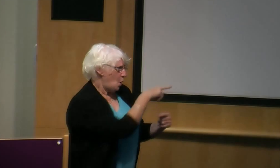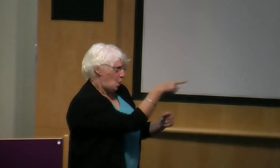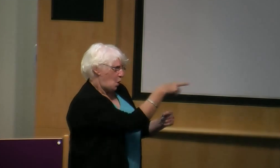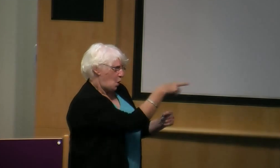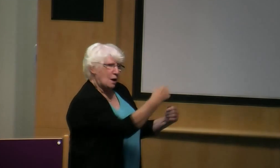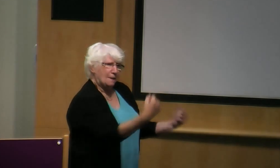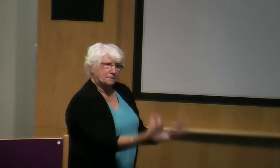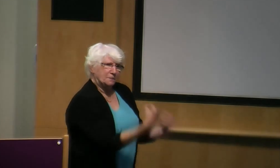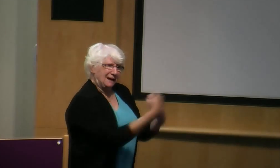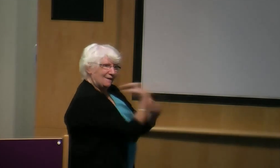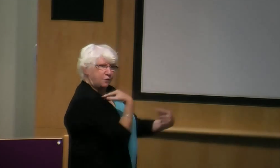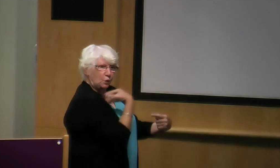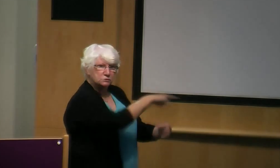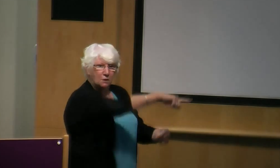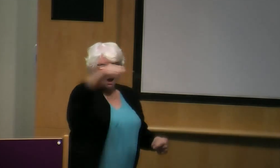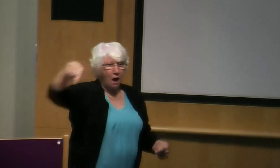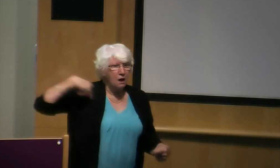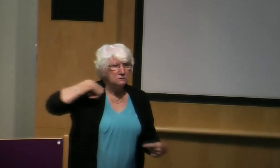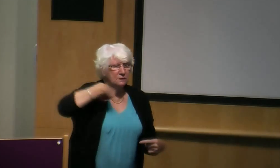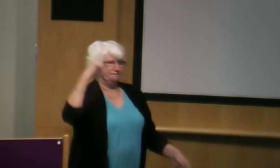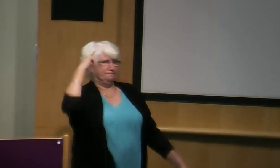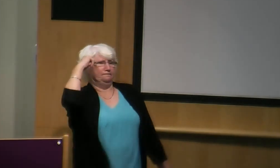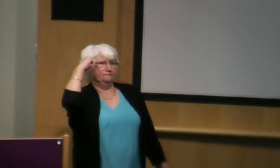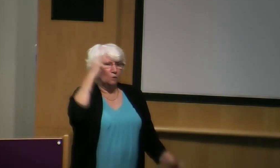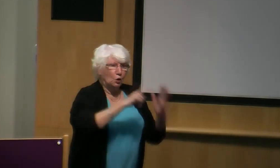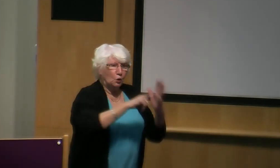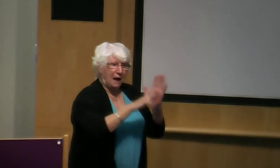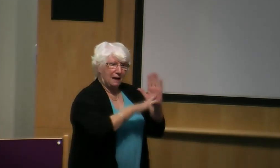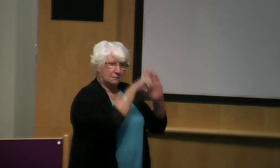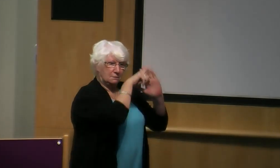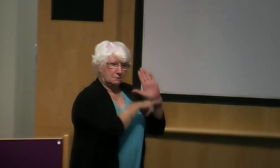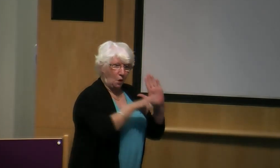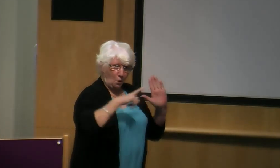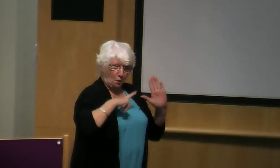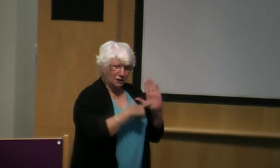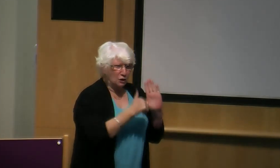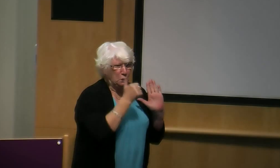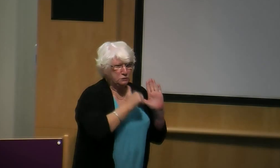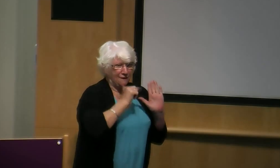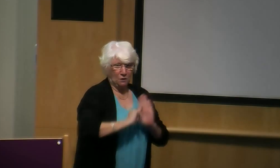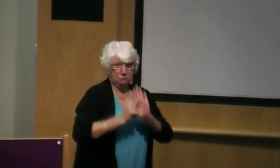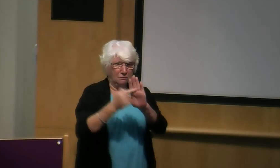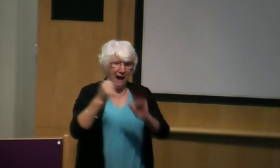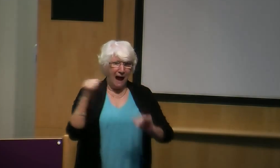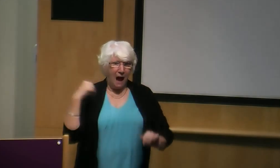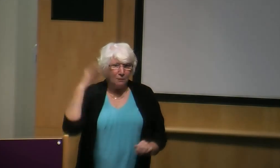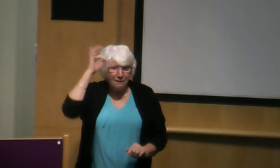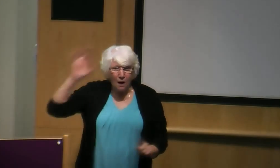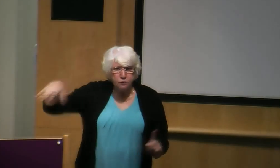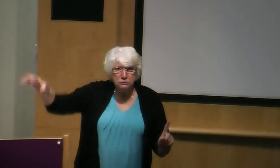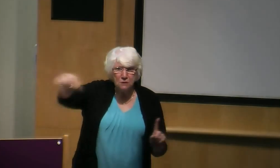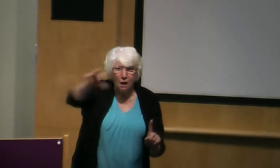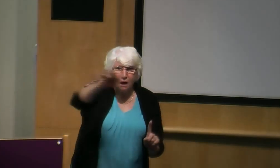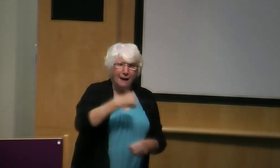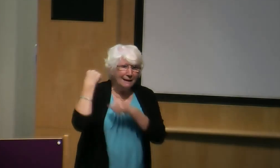we do forget that it is present. And how we can use the UN Convention